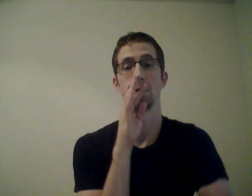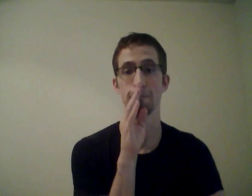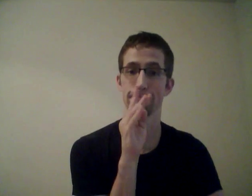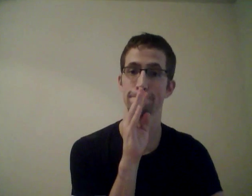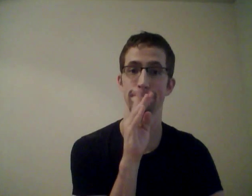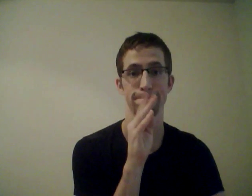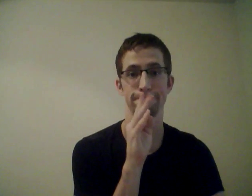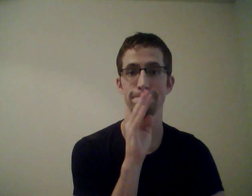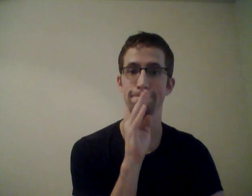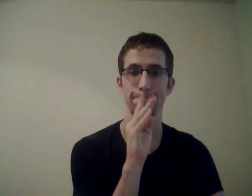just